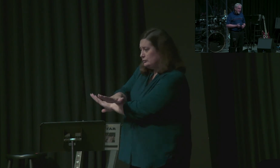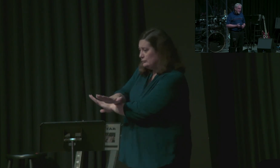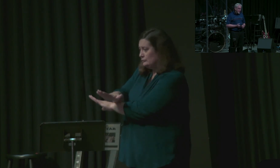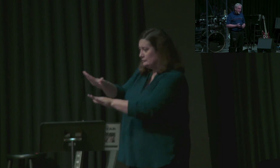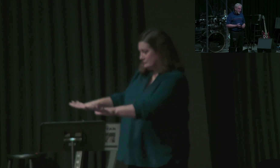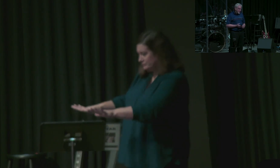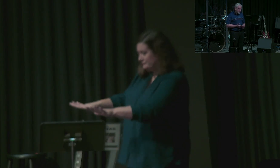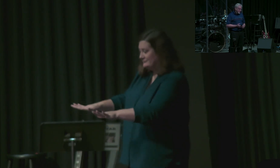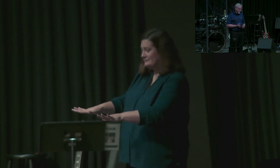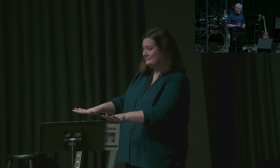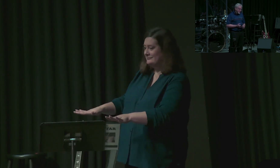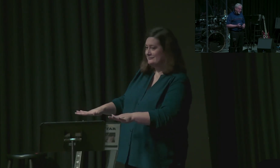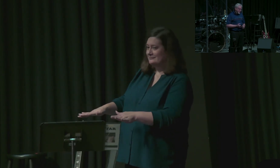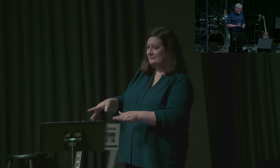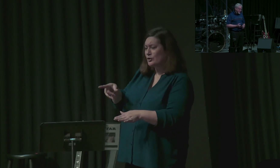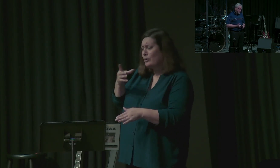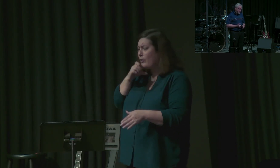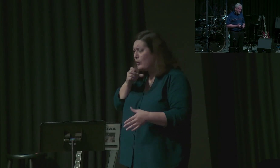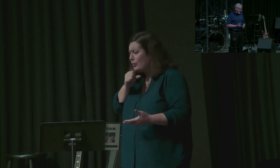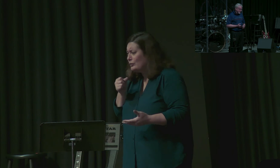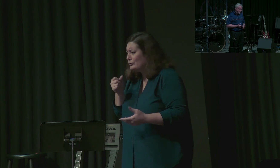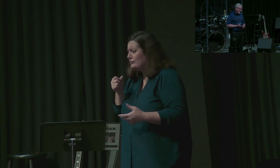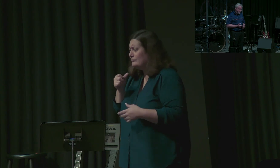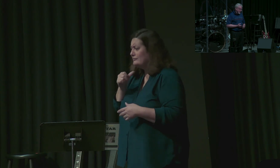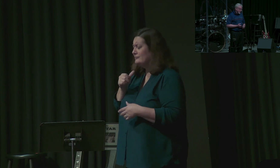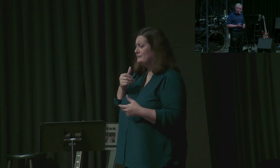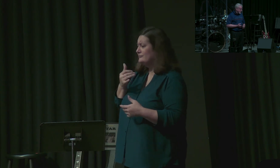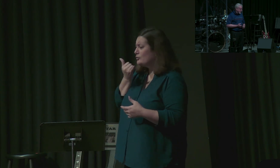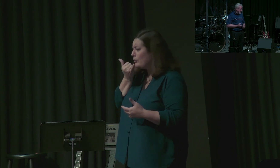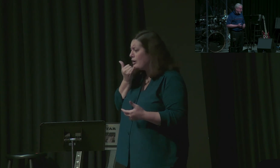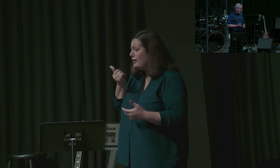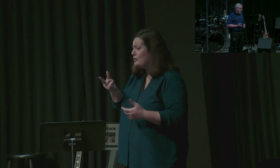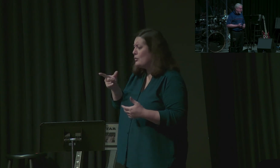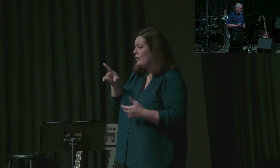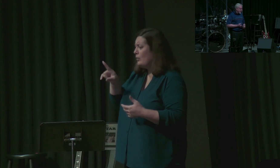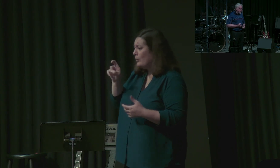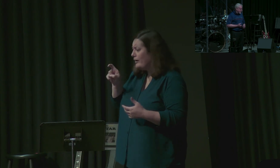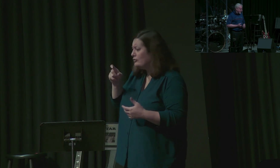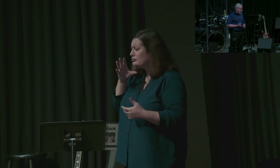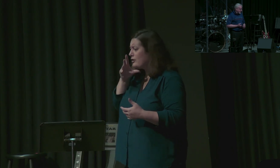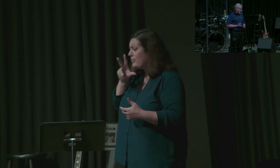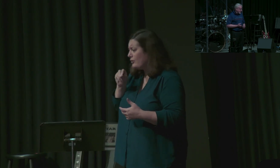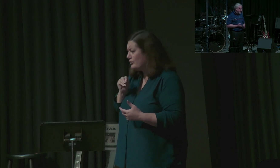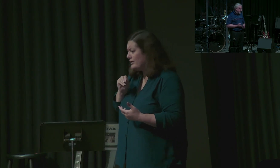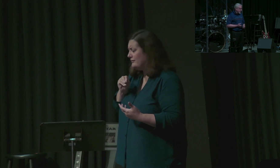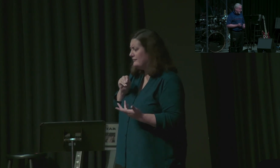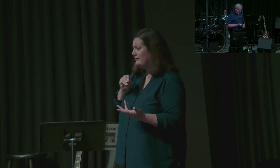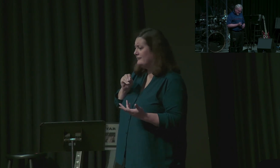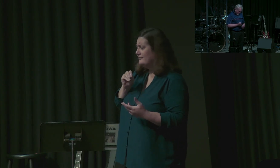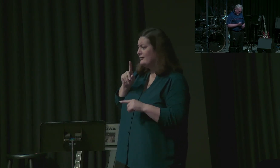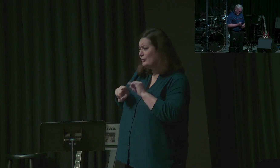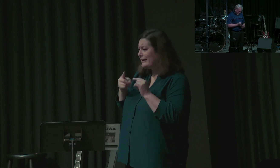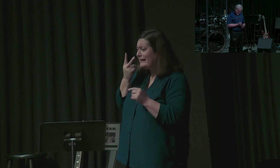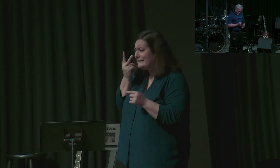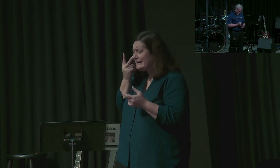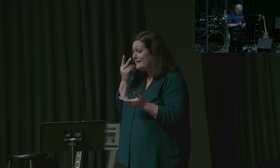You're a 6-year-old. You don't know what you're doing. You're 130. You can't see."